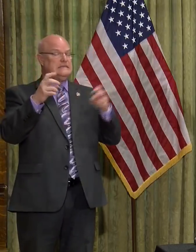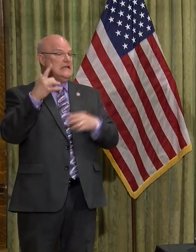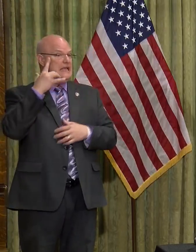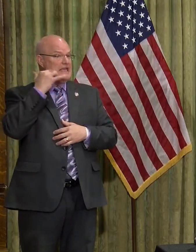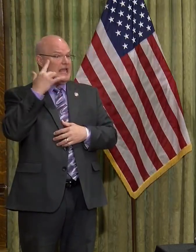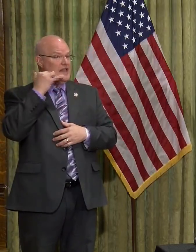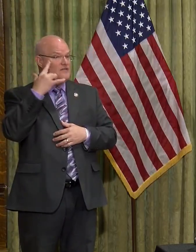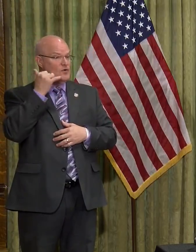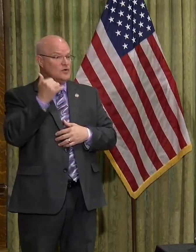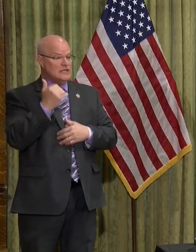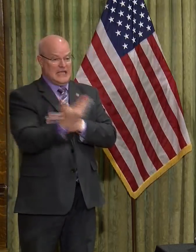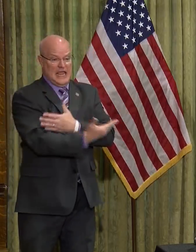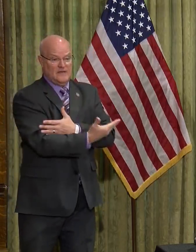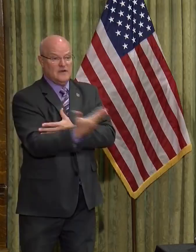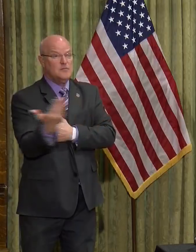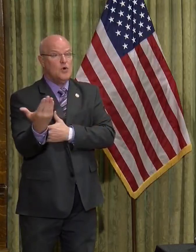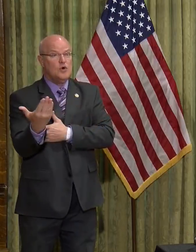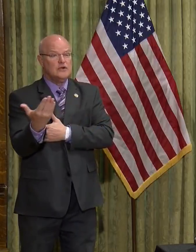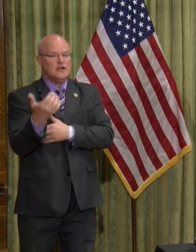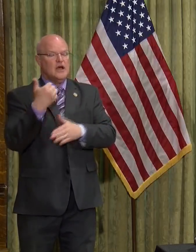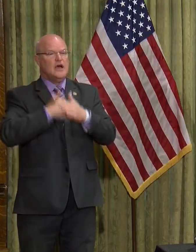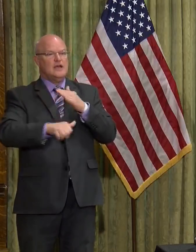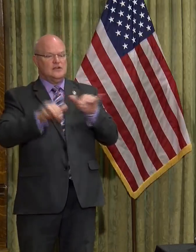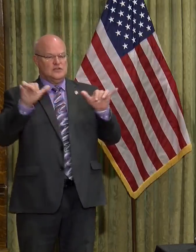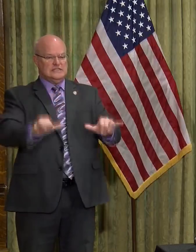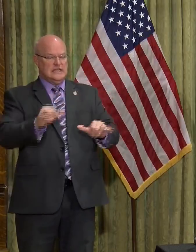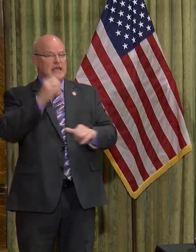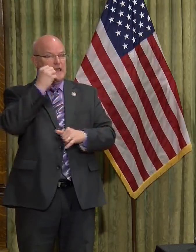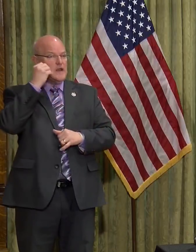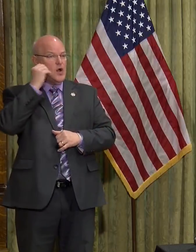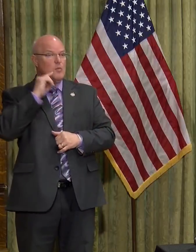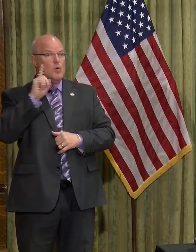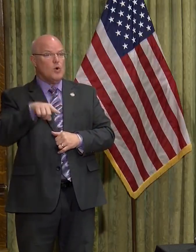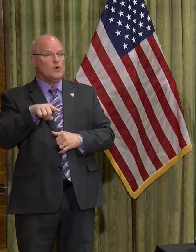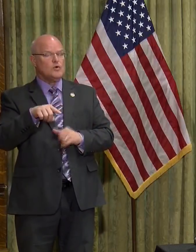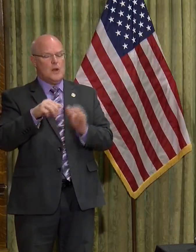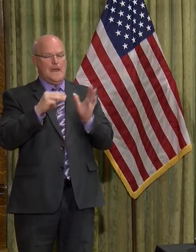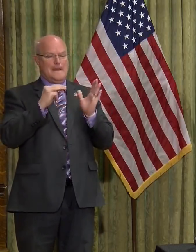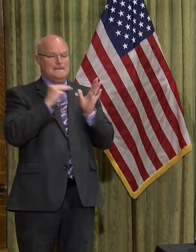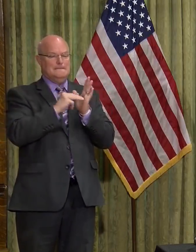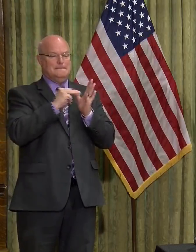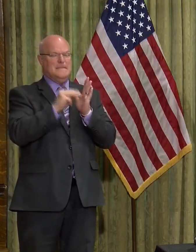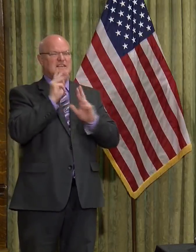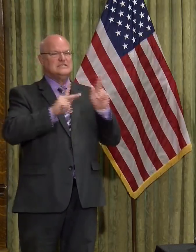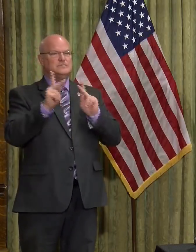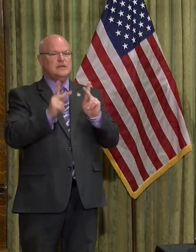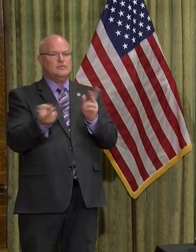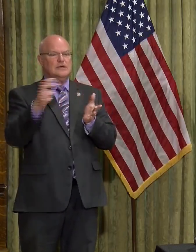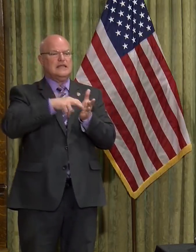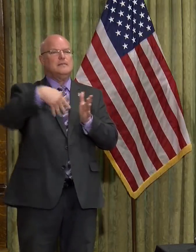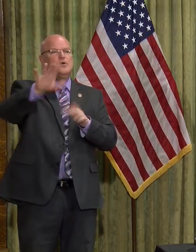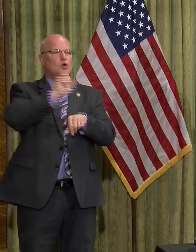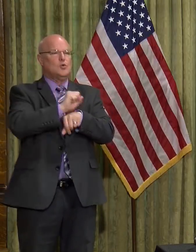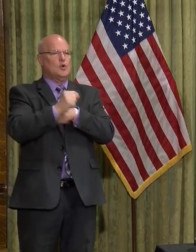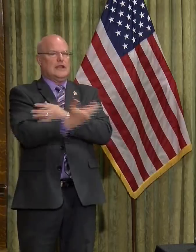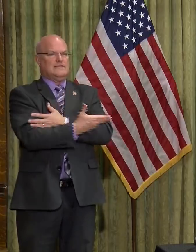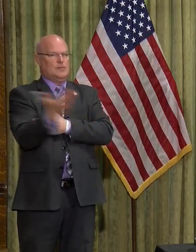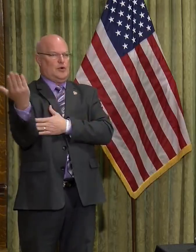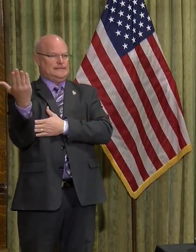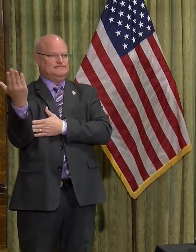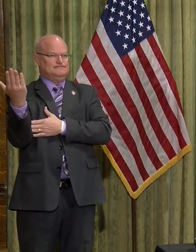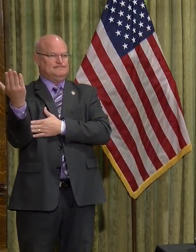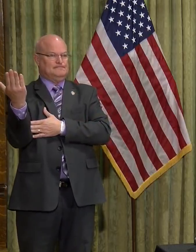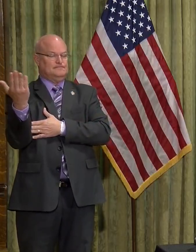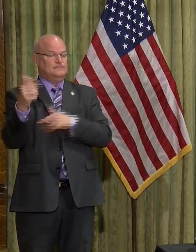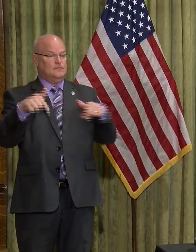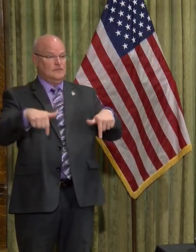California, every morning under their stay-at-home order, millions get up and go to work every morning. Now,